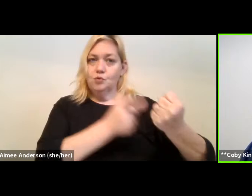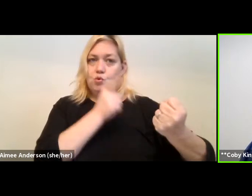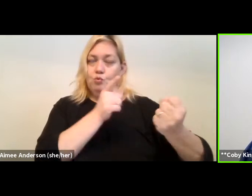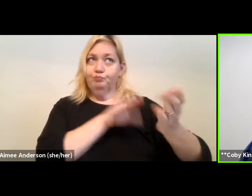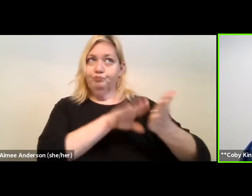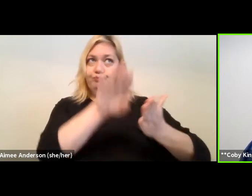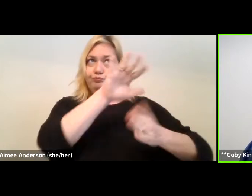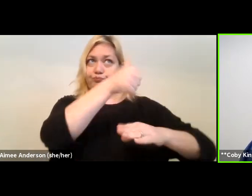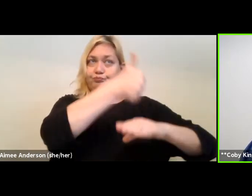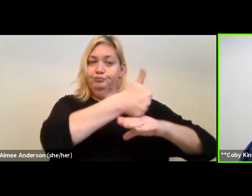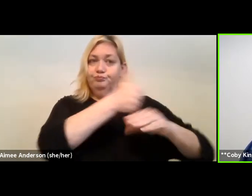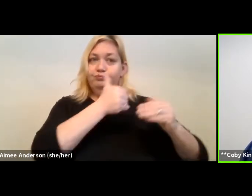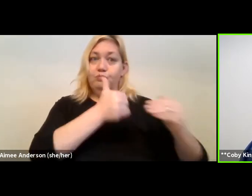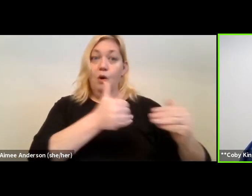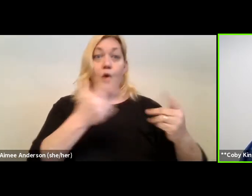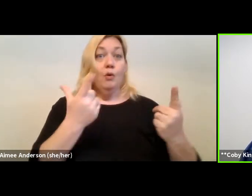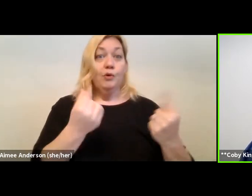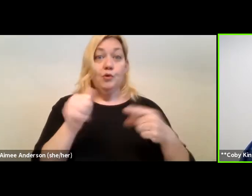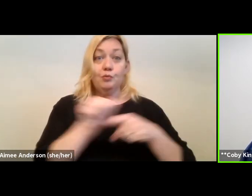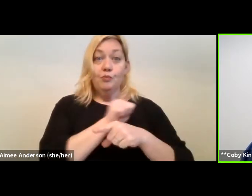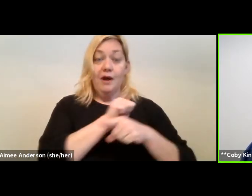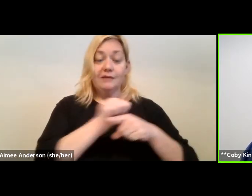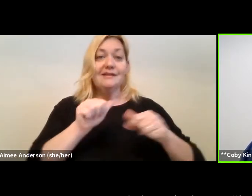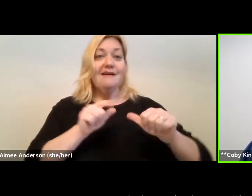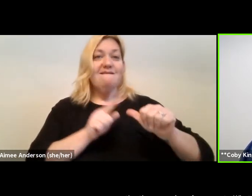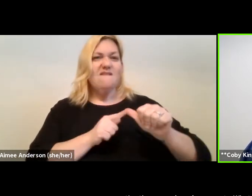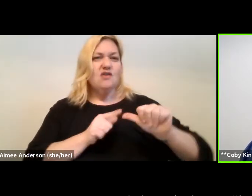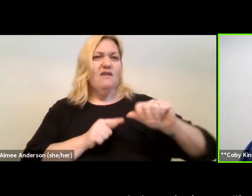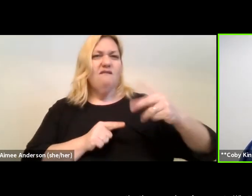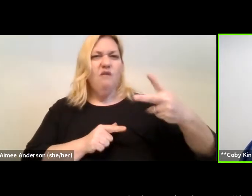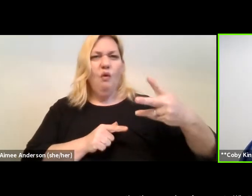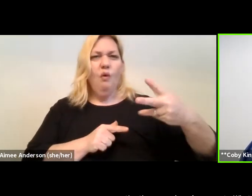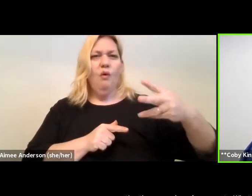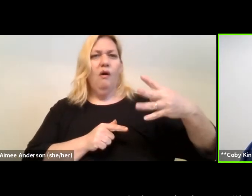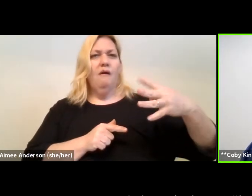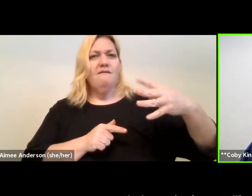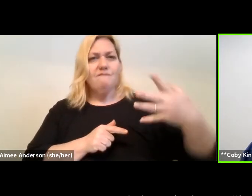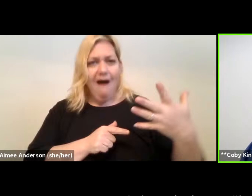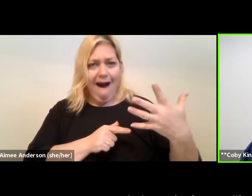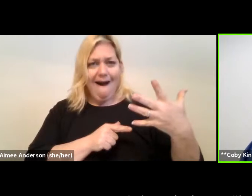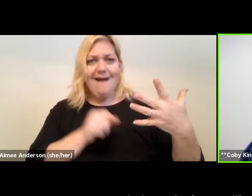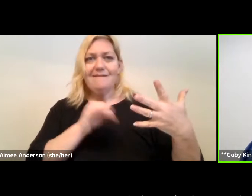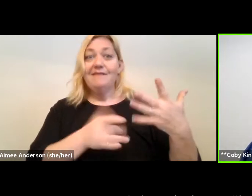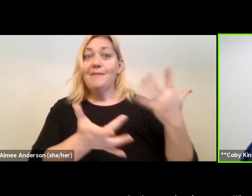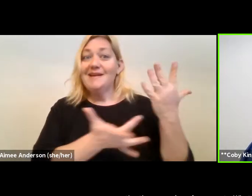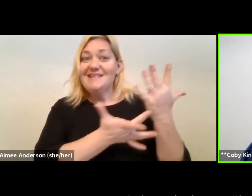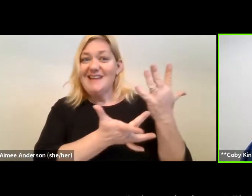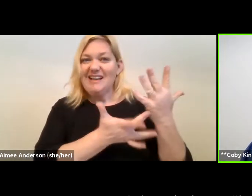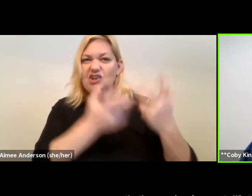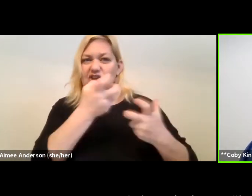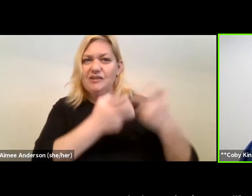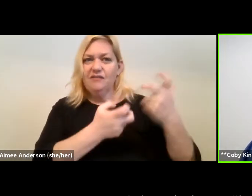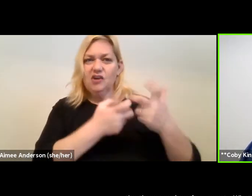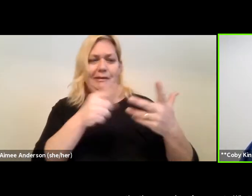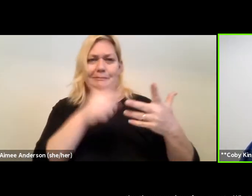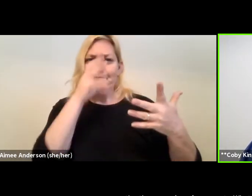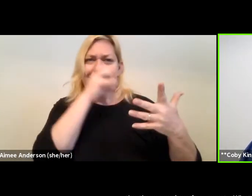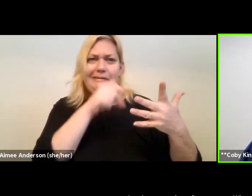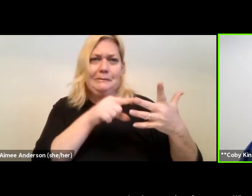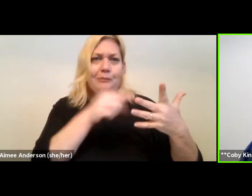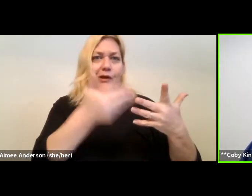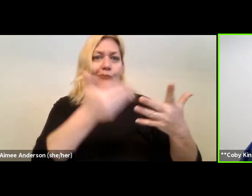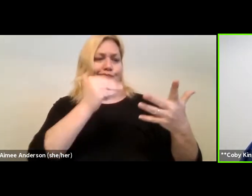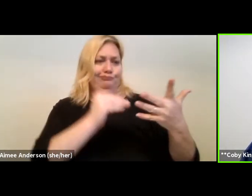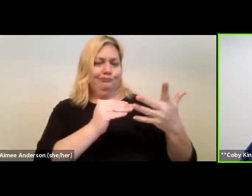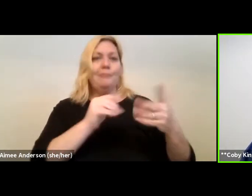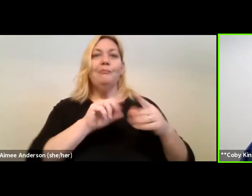actually do in practice is we'll take the first 4 or 5 of each in case there are technical difficulties on the part of the speakers, but only 3